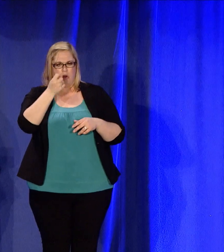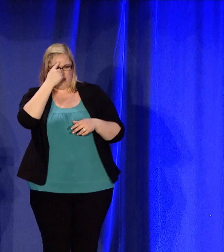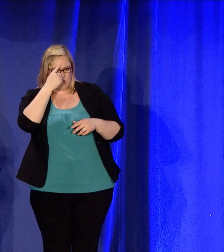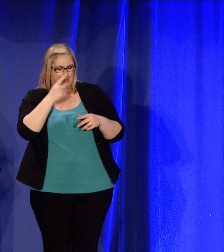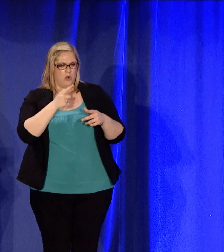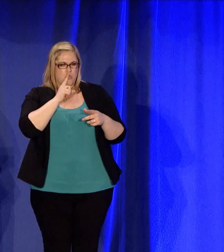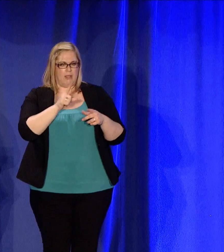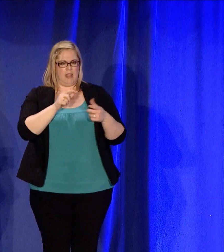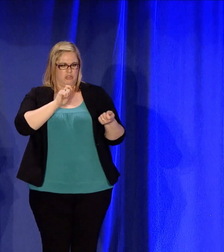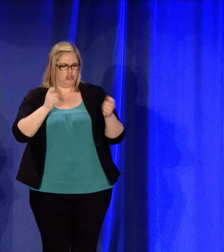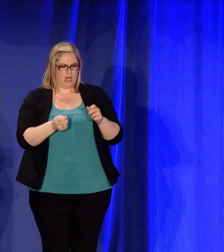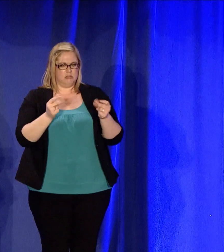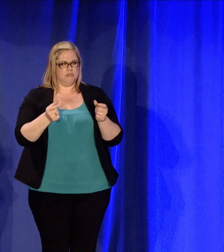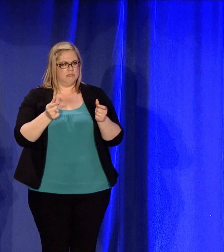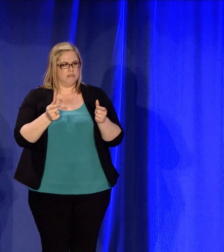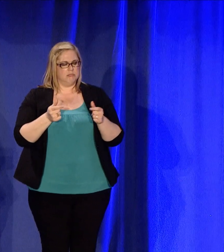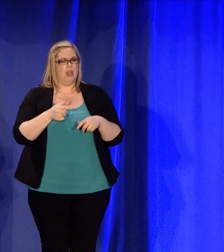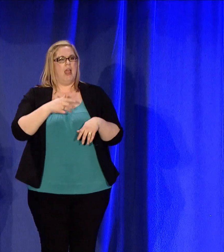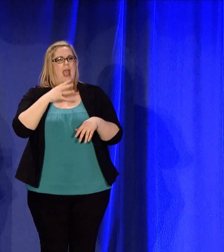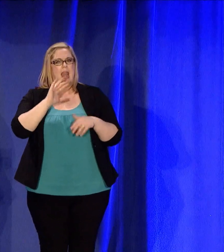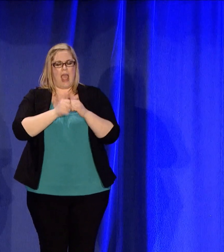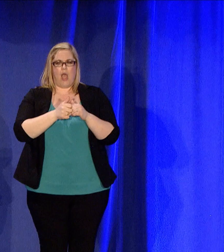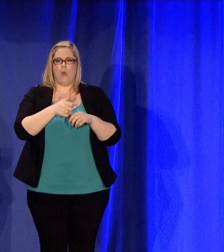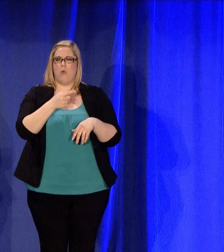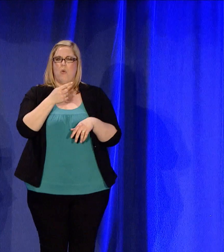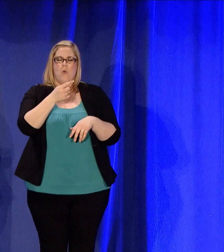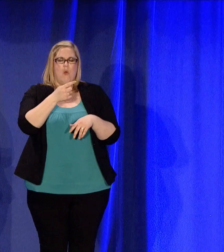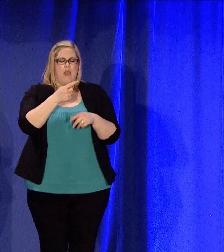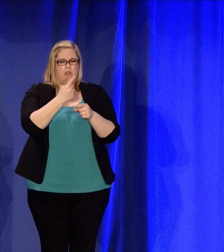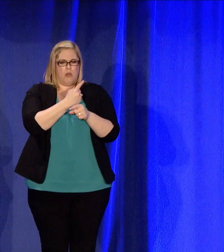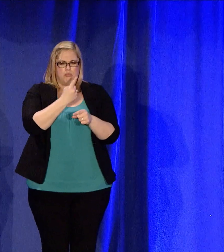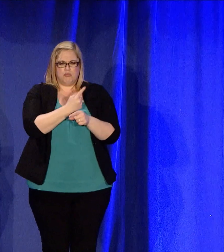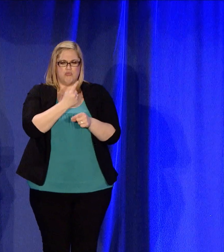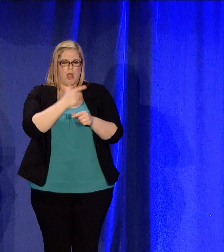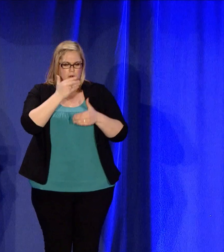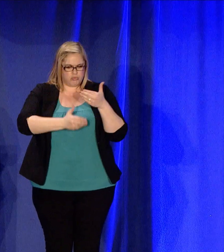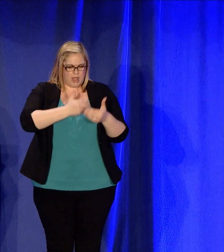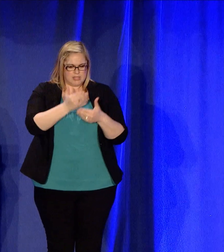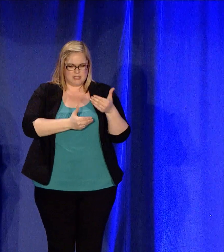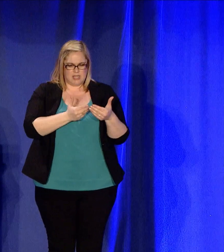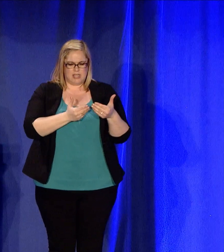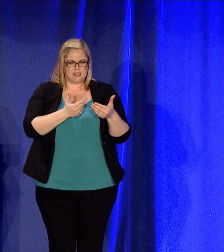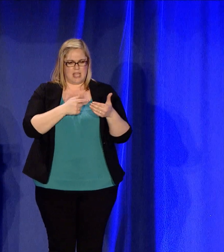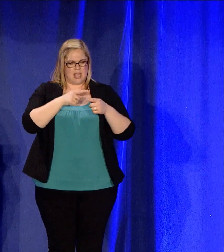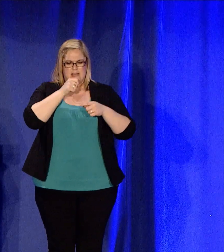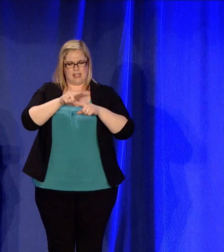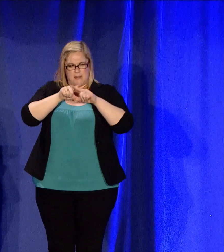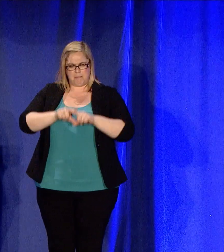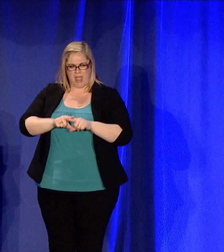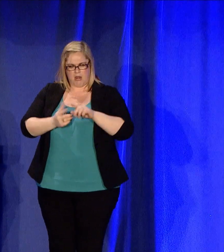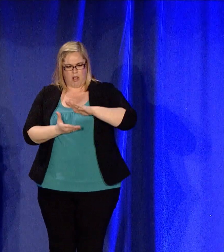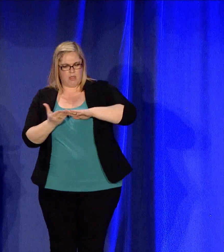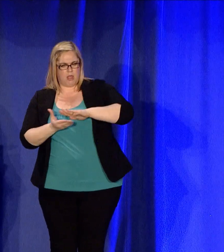is, just how much the proper functioning of its checks and balances depends not on the operation